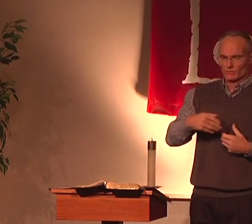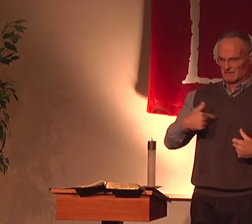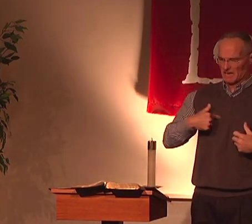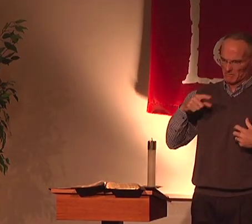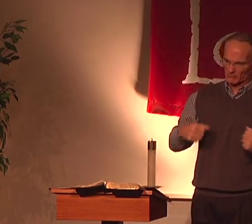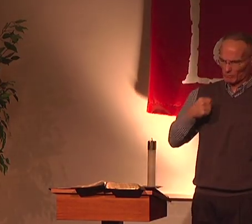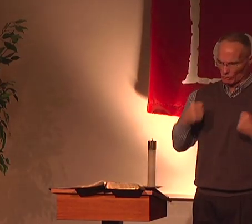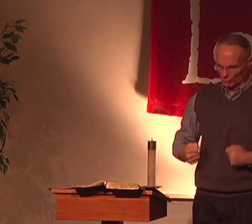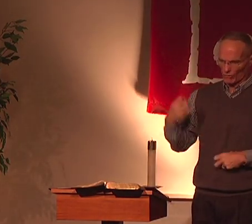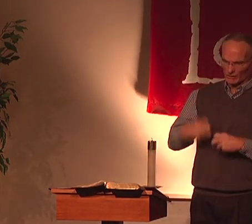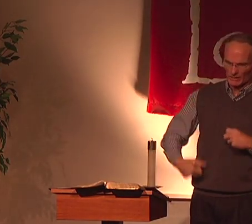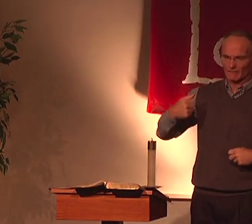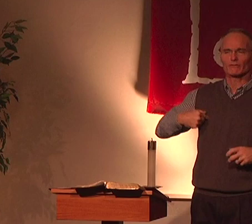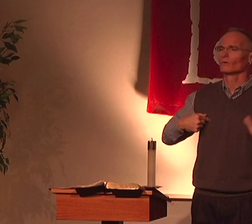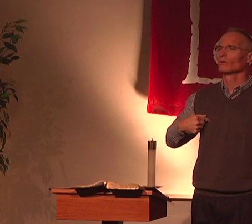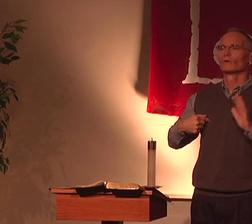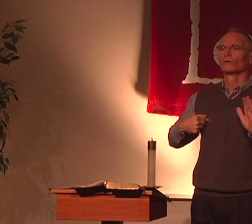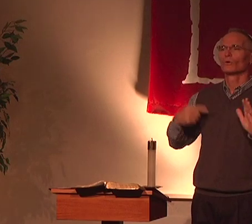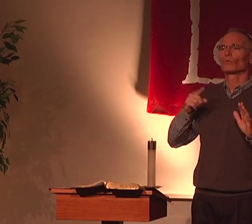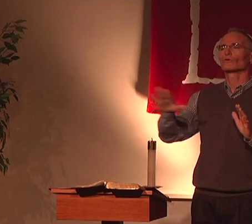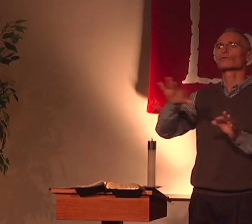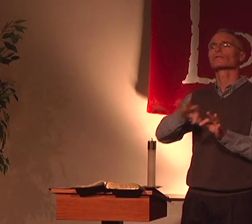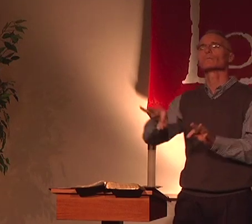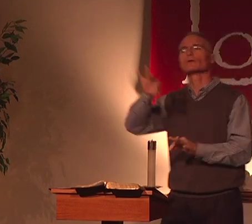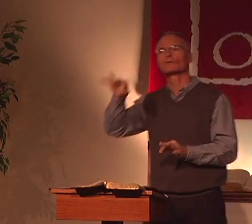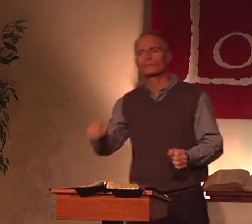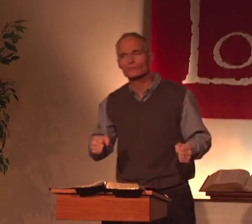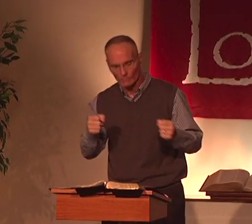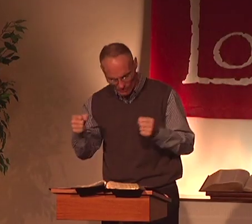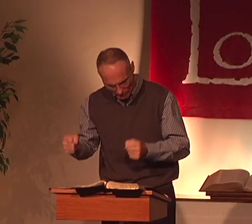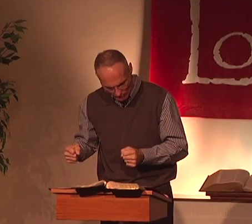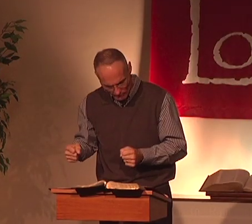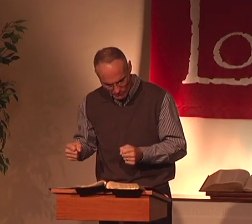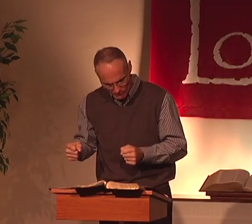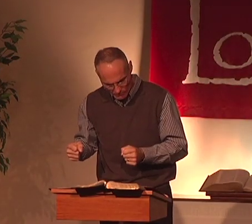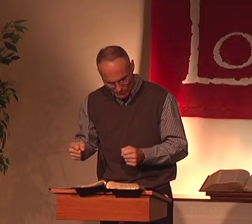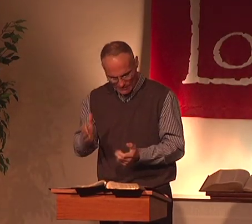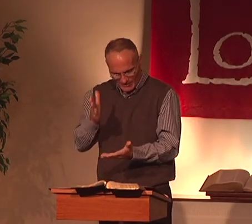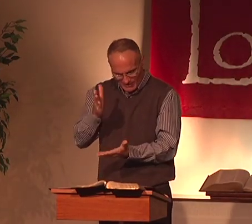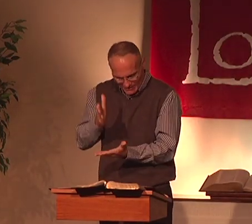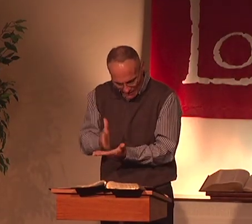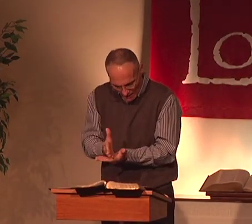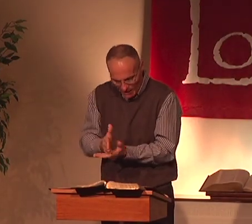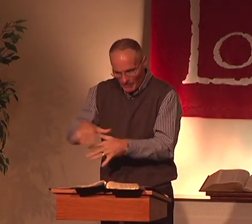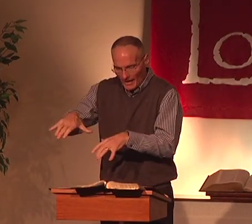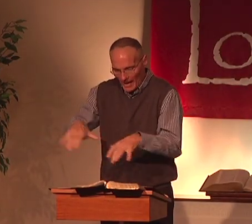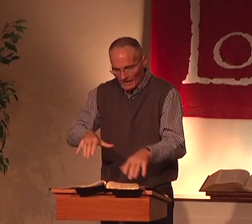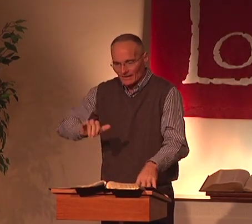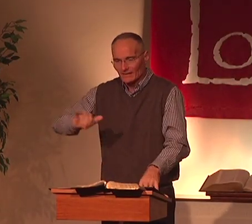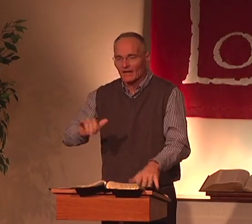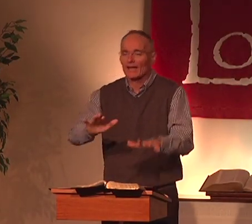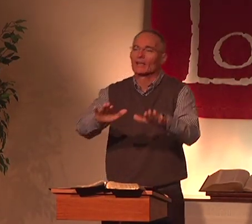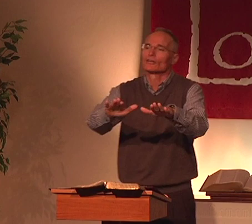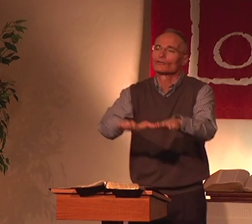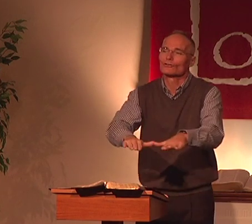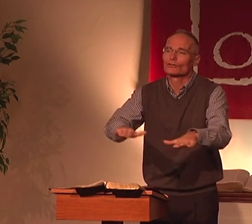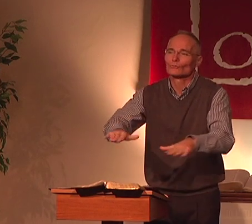It's not like Inside I'm a strong person I'm a tough guy But he's talking About spiritual strength Stop acting